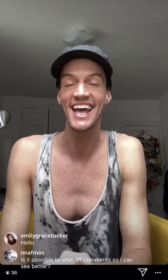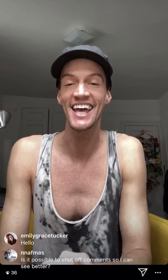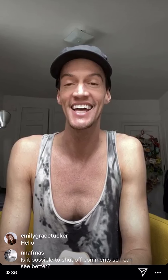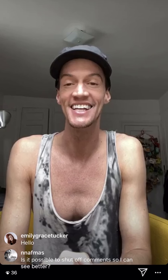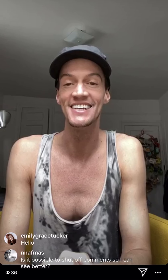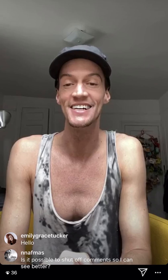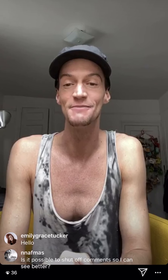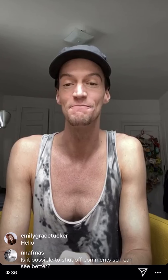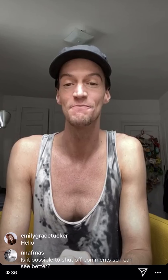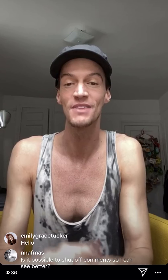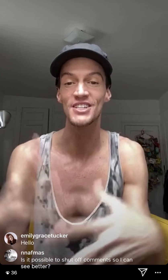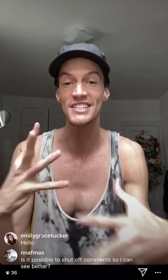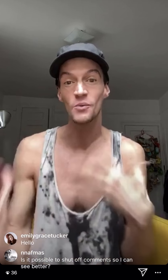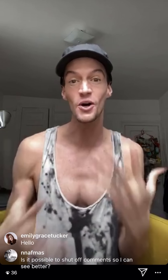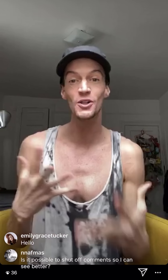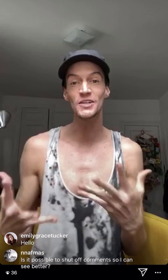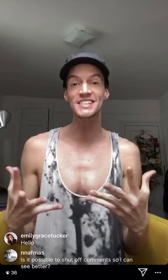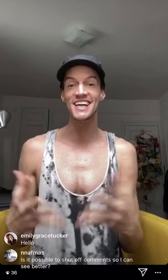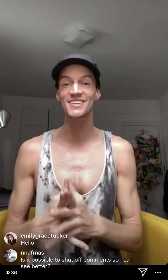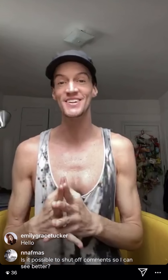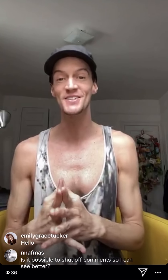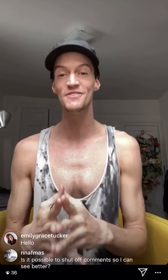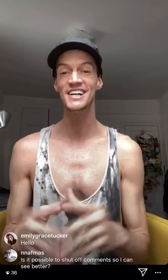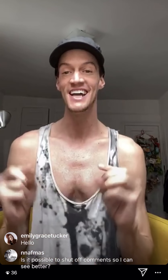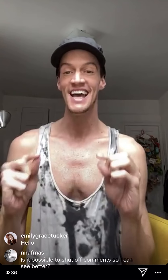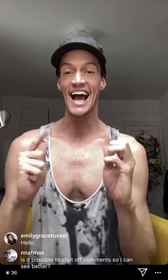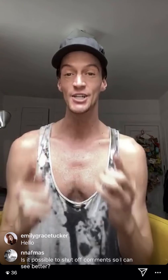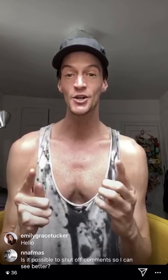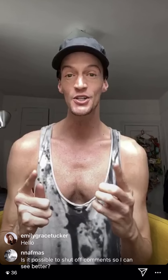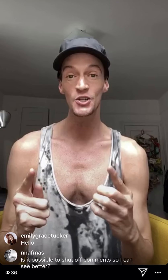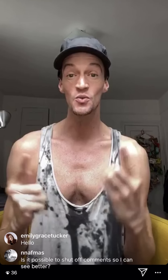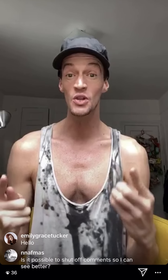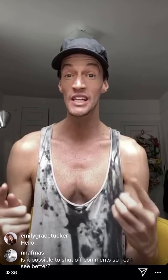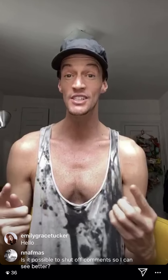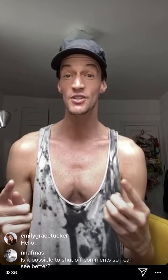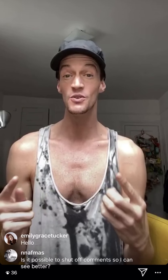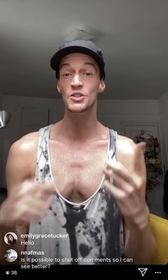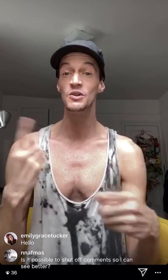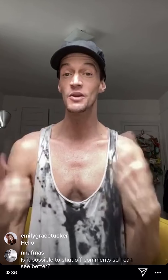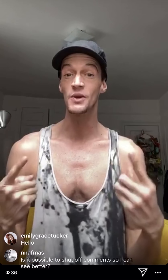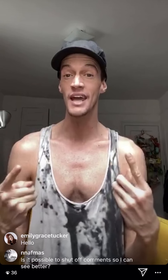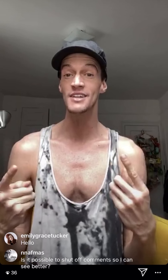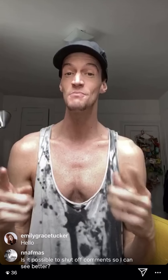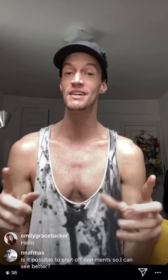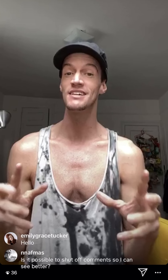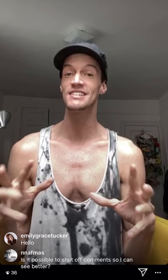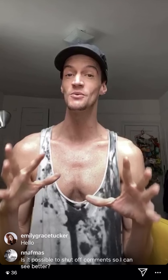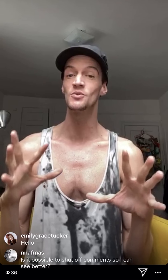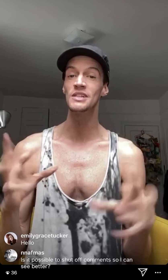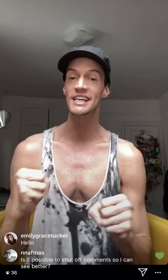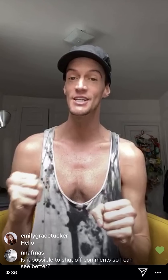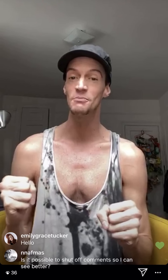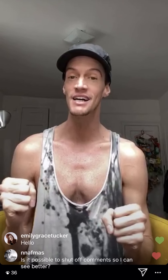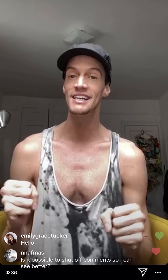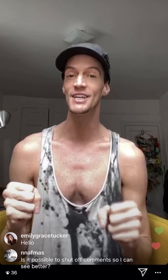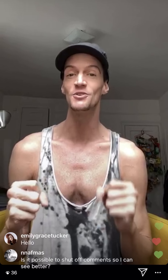and just that we're all learning together. It's so fun. I encourage you really to do it with your hands because it will really get in your body, and you'll